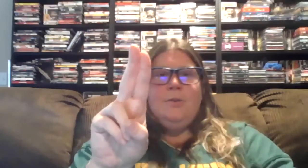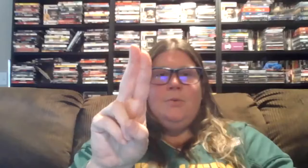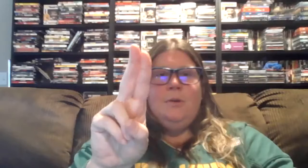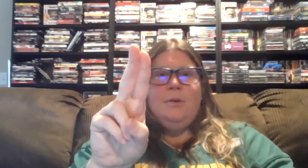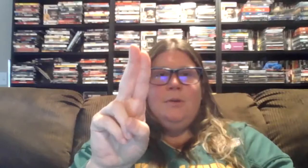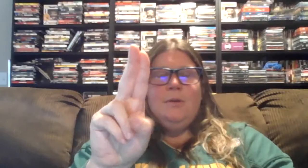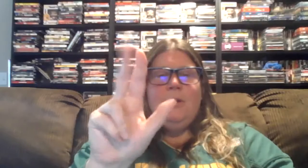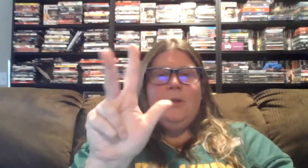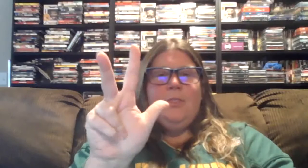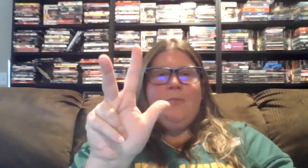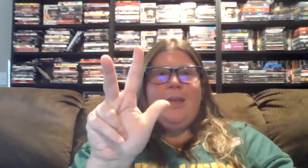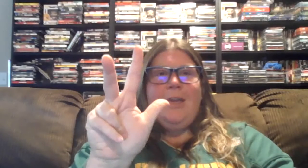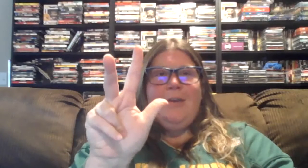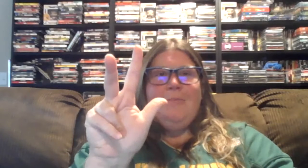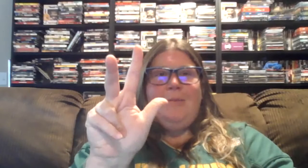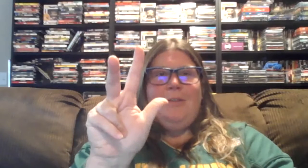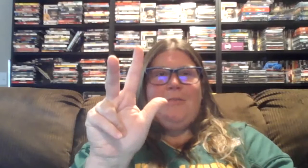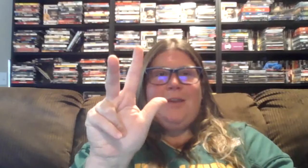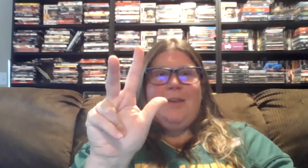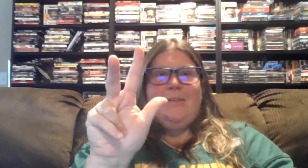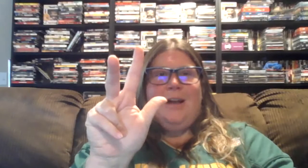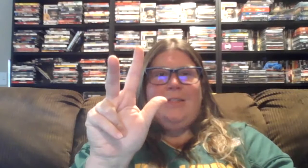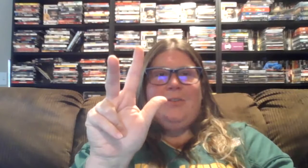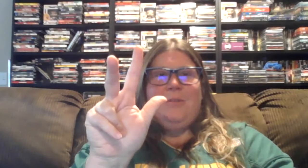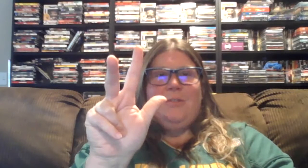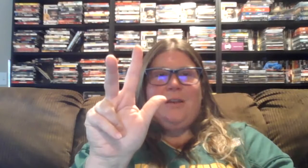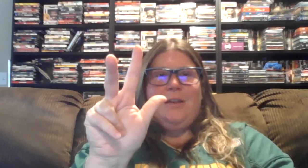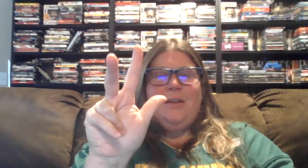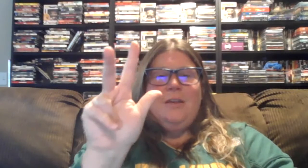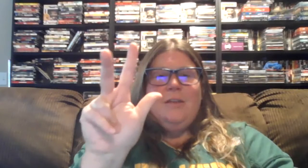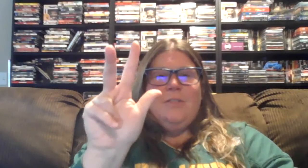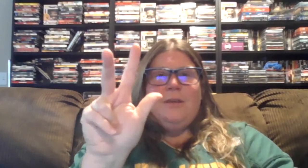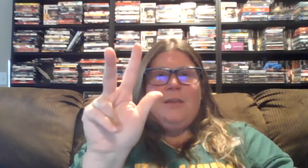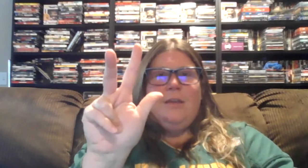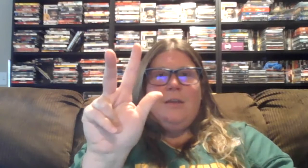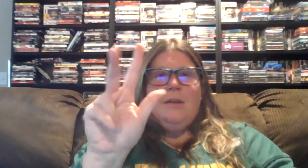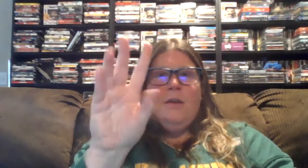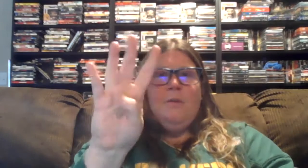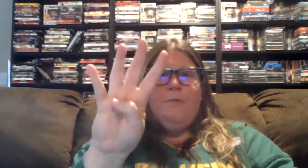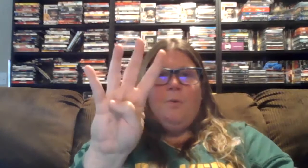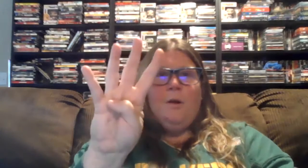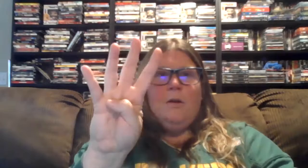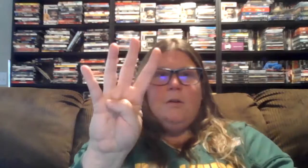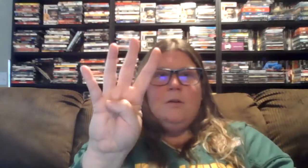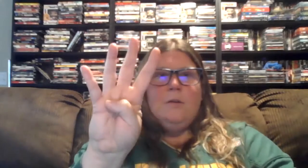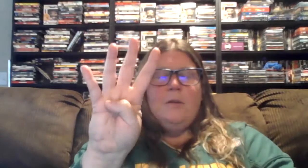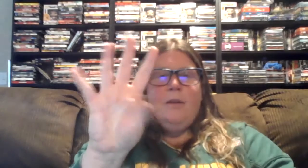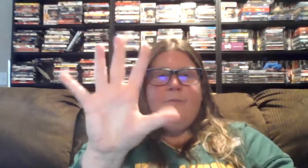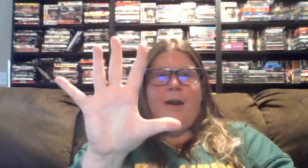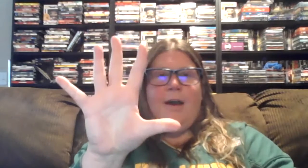2, 3. Remember, 3 is not the normal 3. 3, 4, 5,